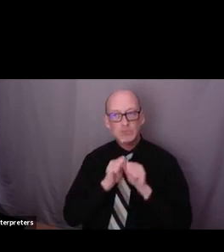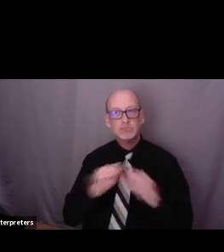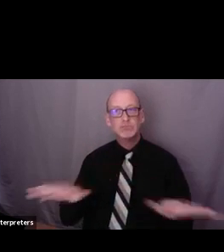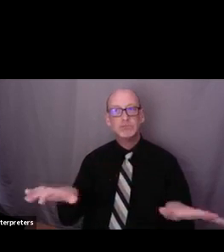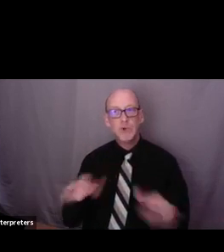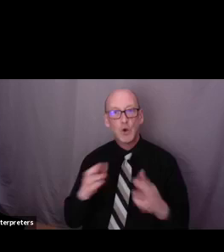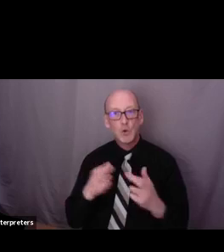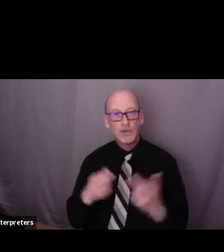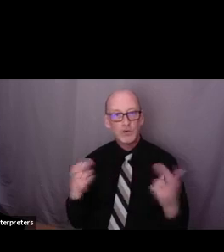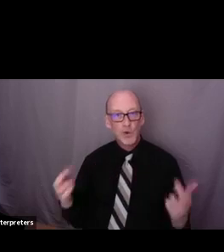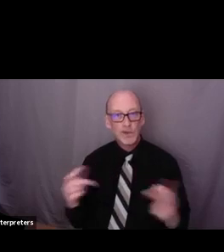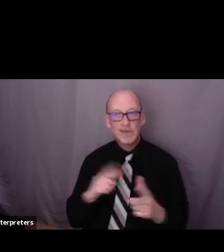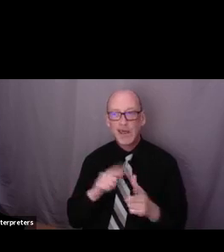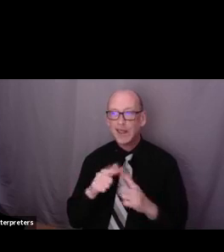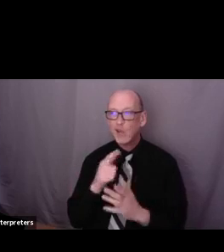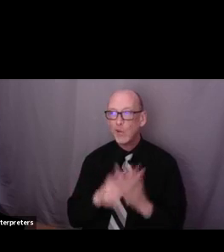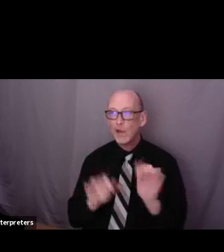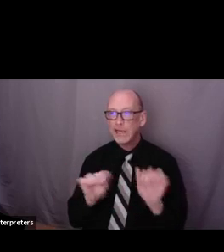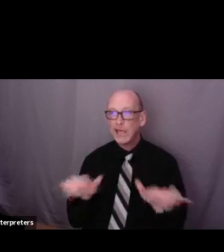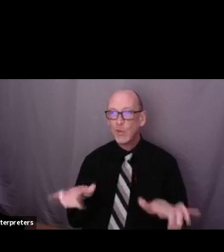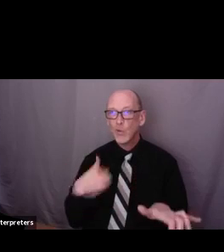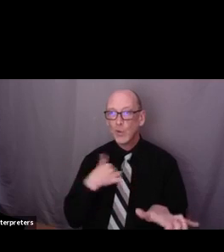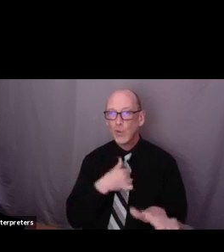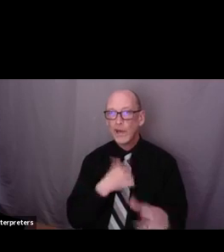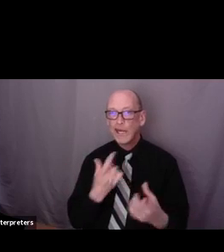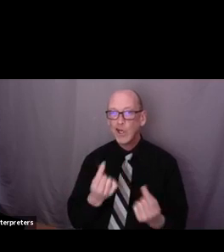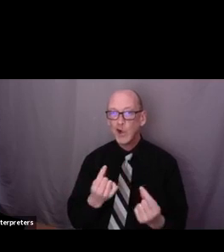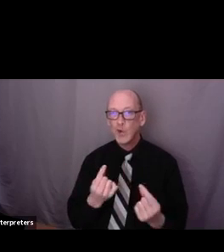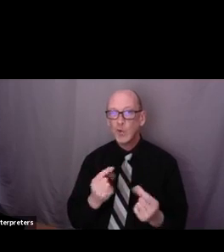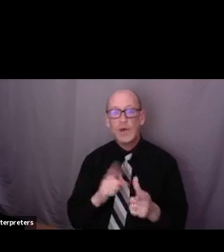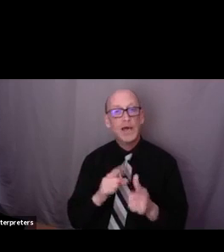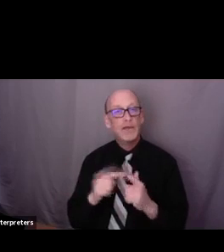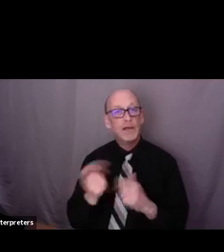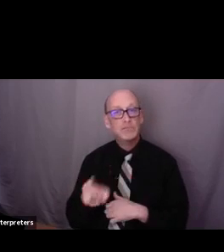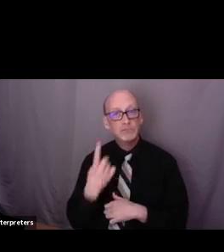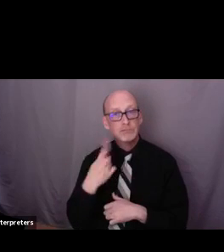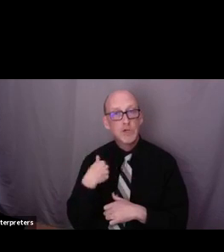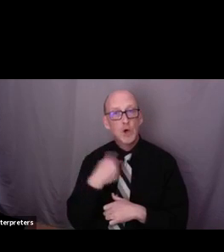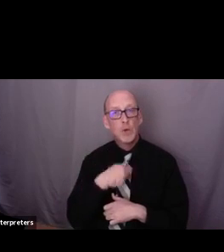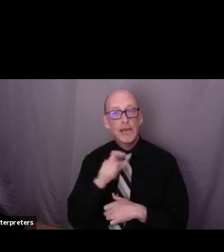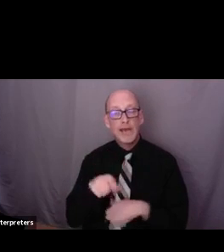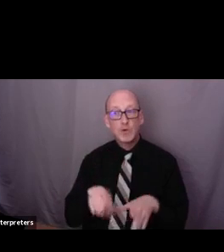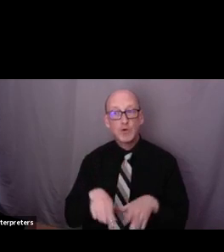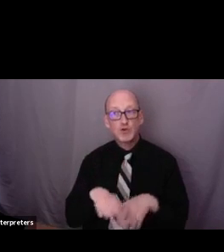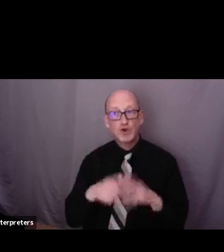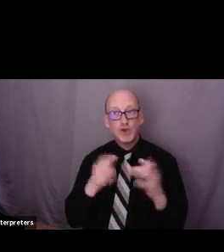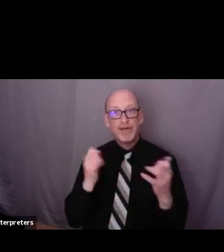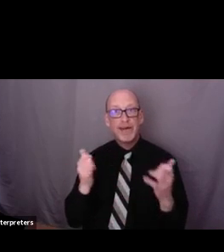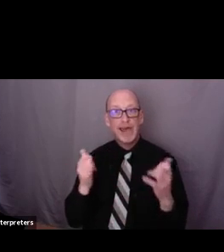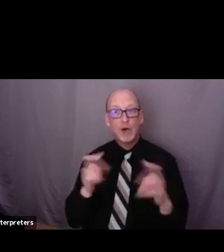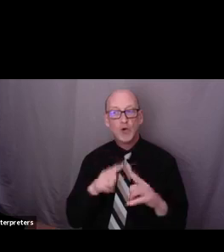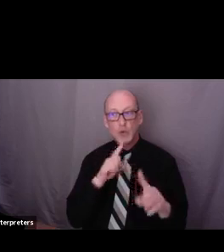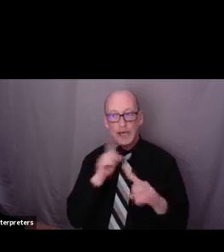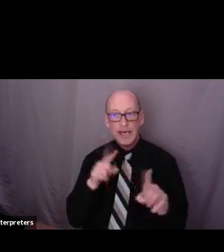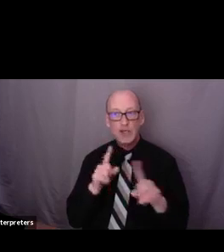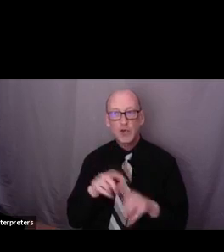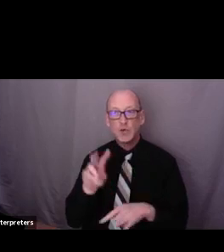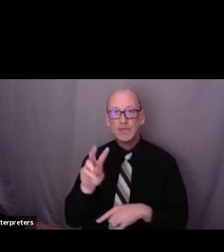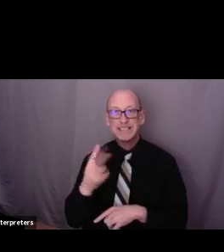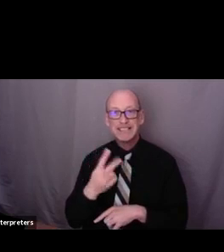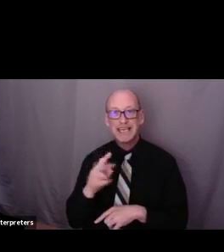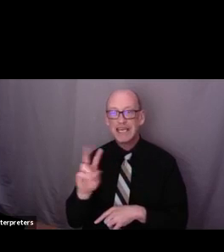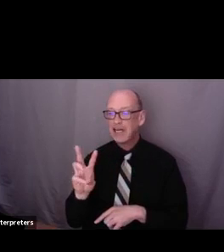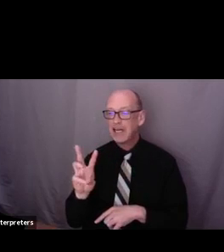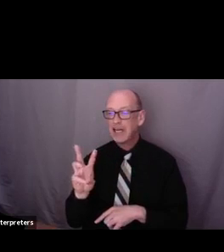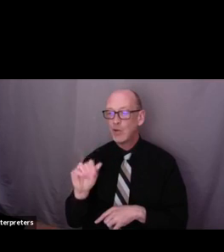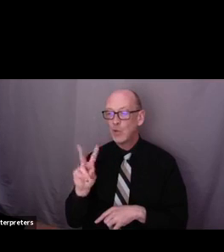do? And understand that we have to start right now to react to that second wave. And that's kind of what we talked about.